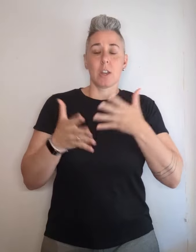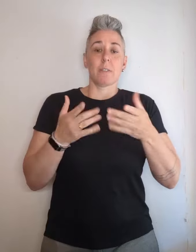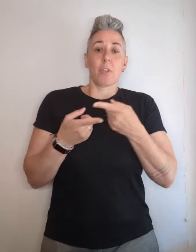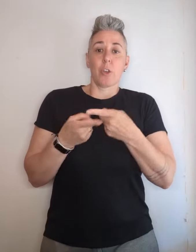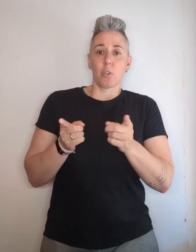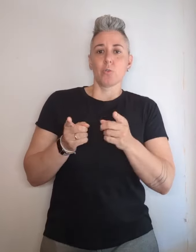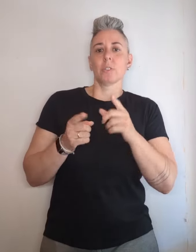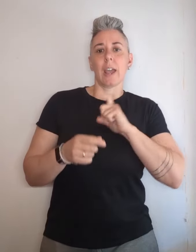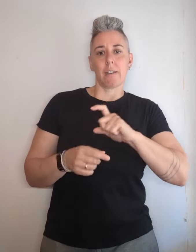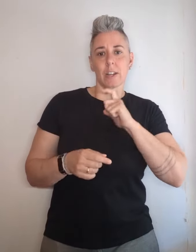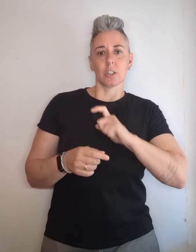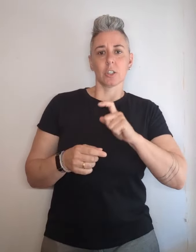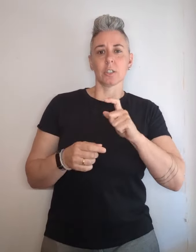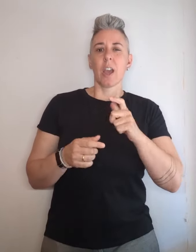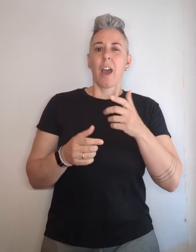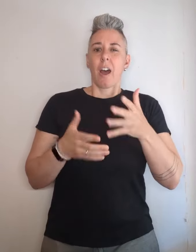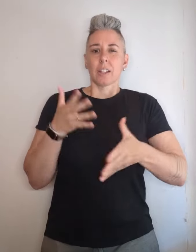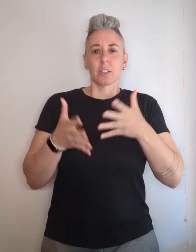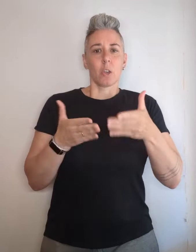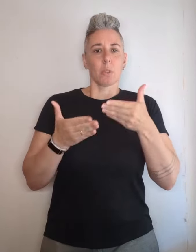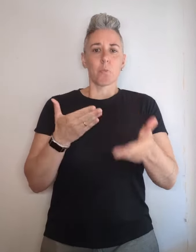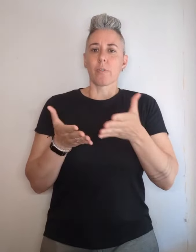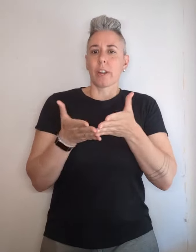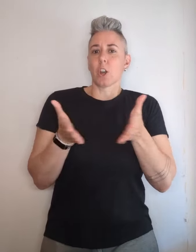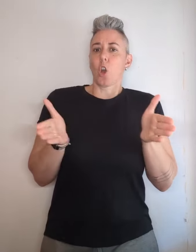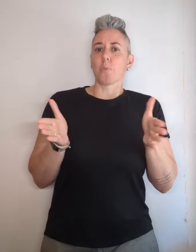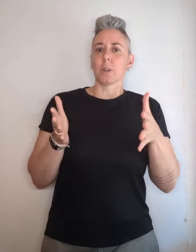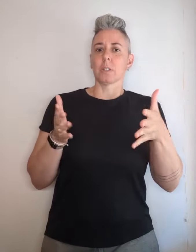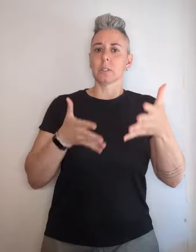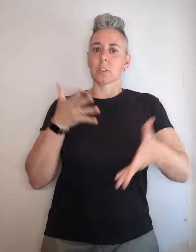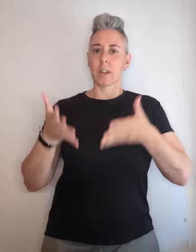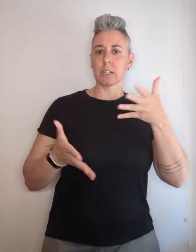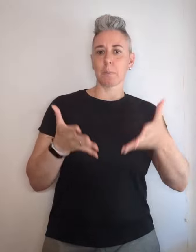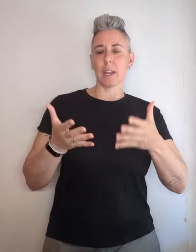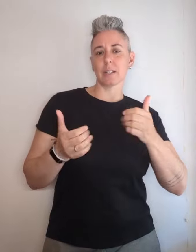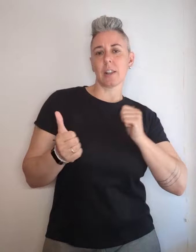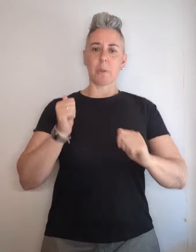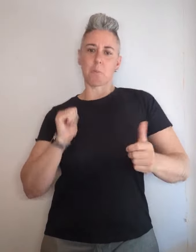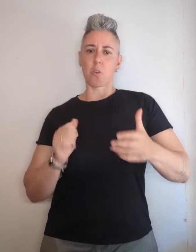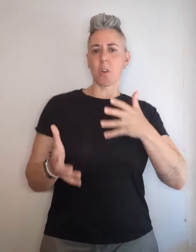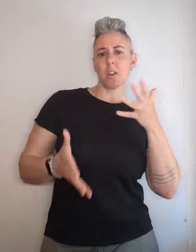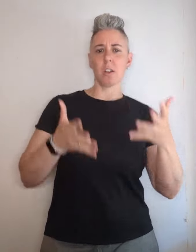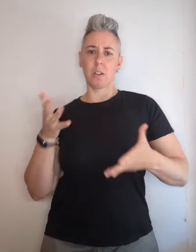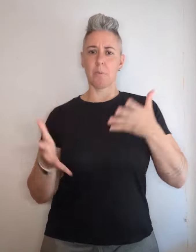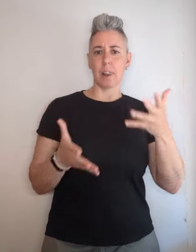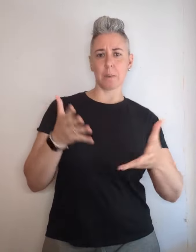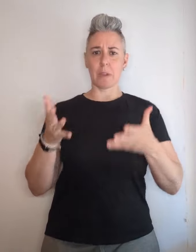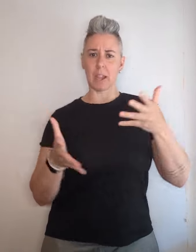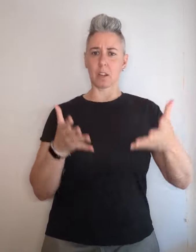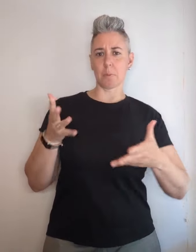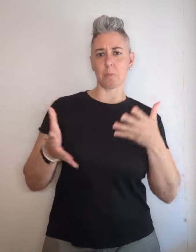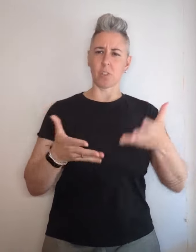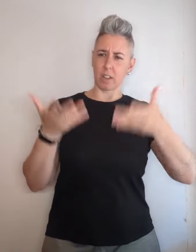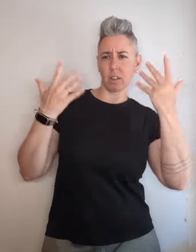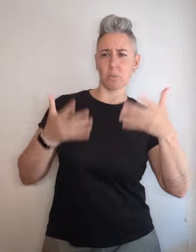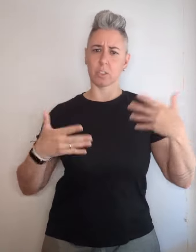for those characters, I sign with more of like an open signing space, a little bit more laid back and a bit more like, oh, what's going